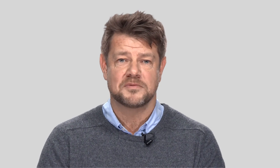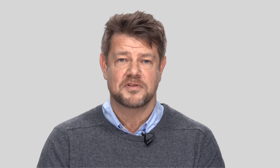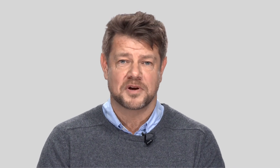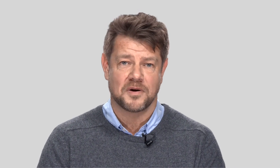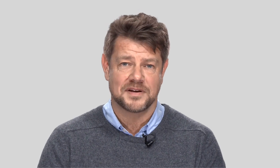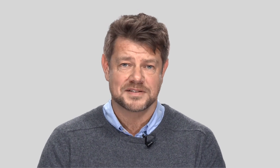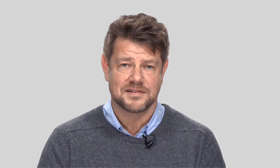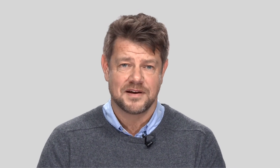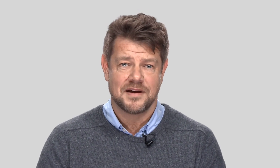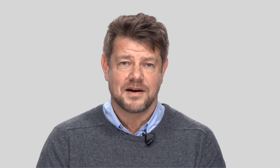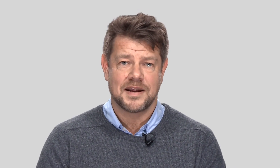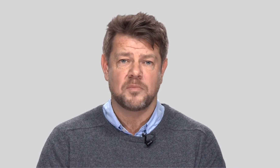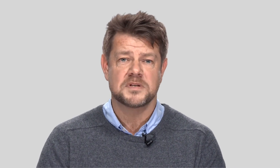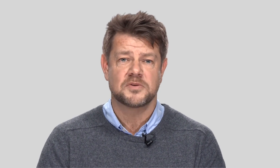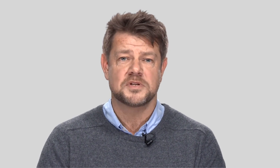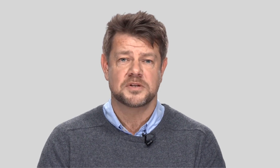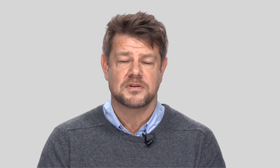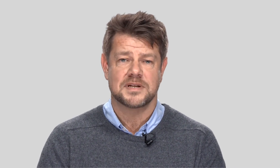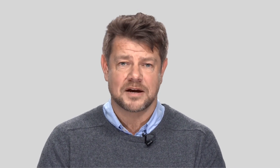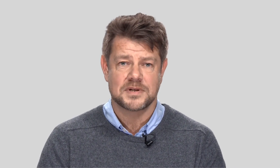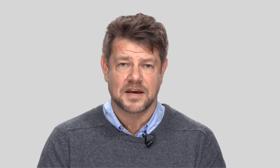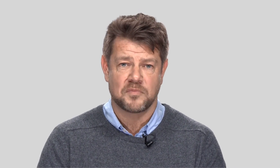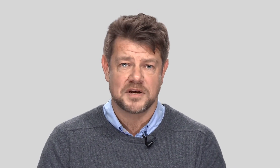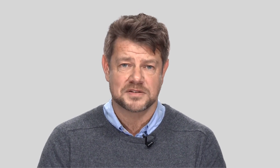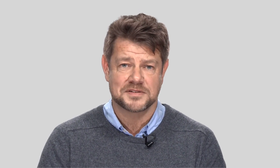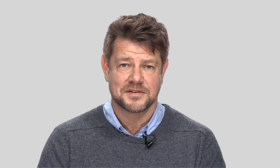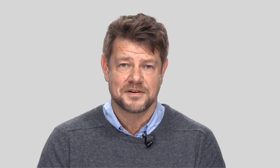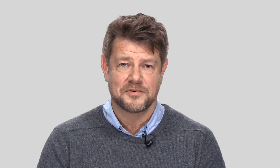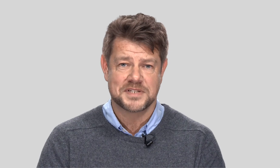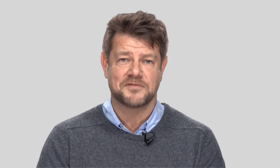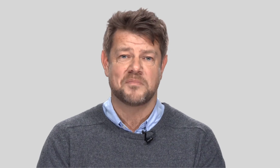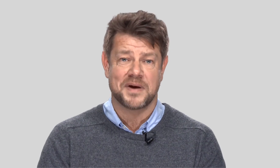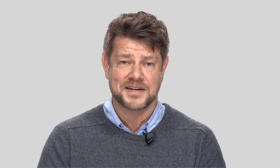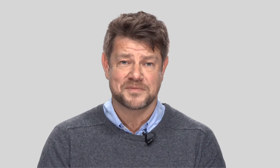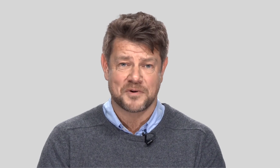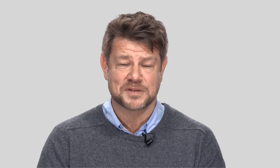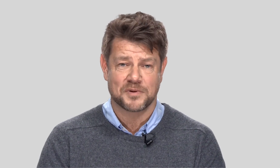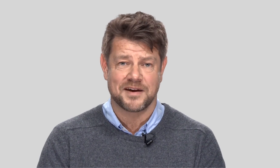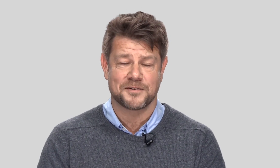with your colleagues and help us to ensure that our deaf patients receive the best possible care.